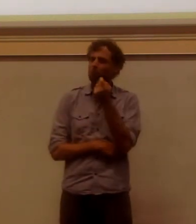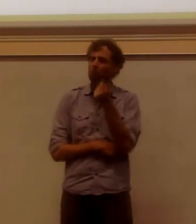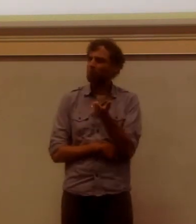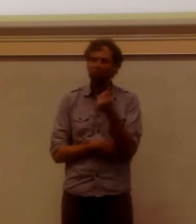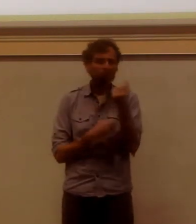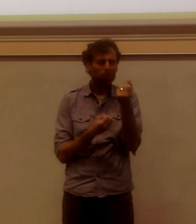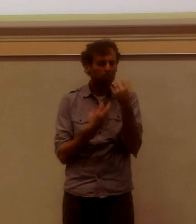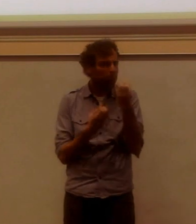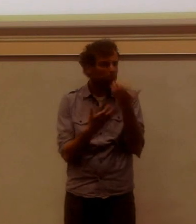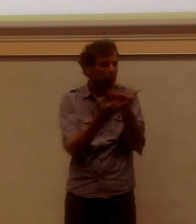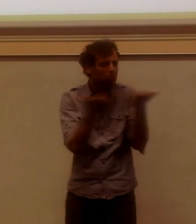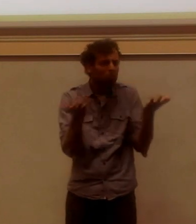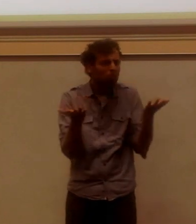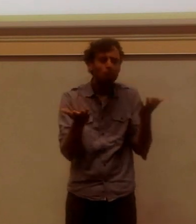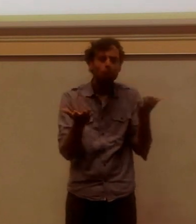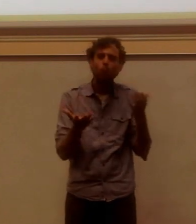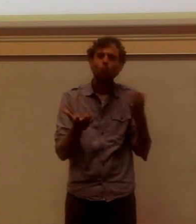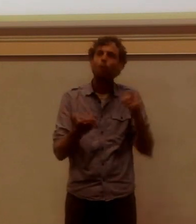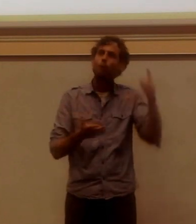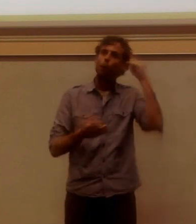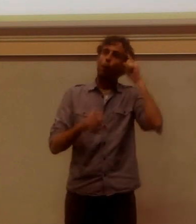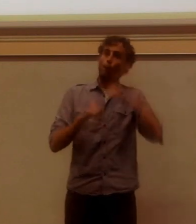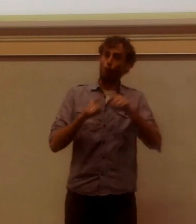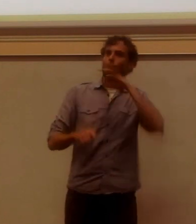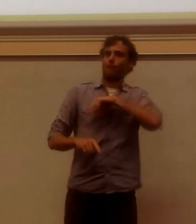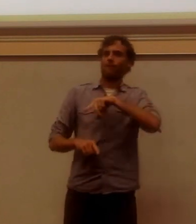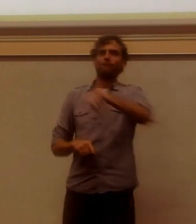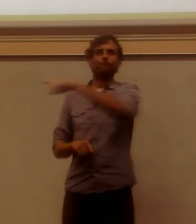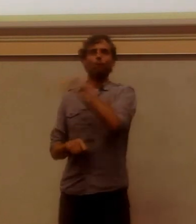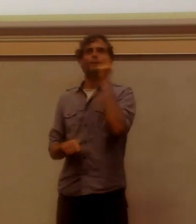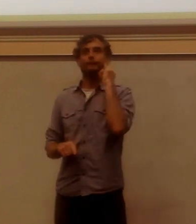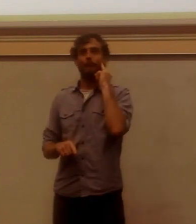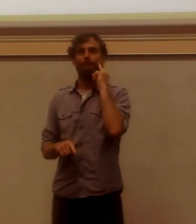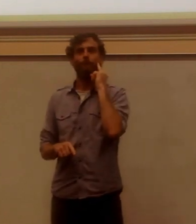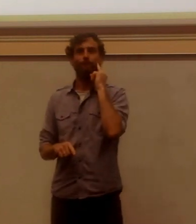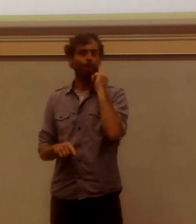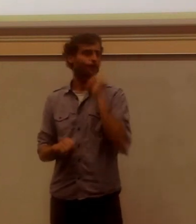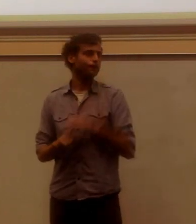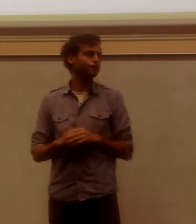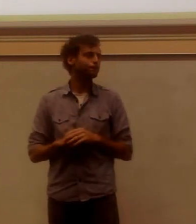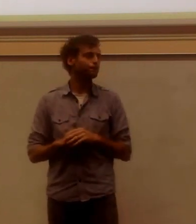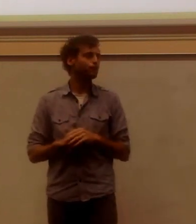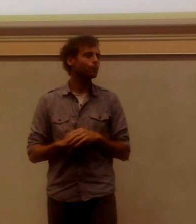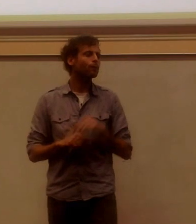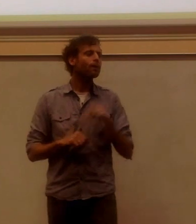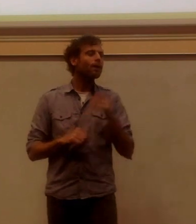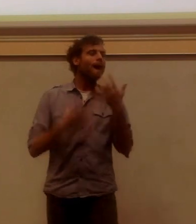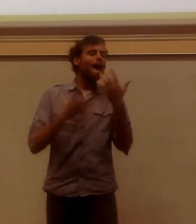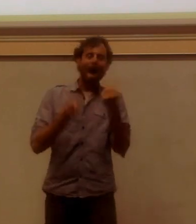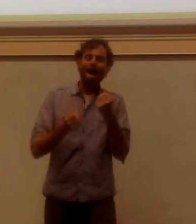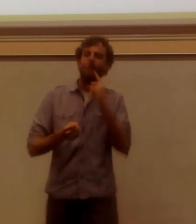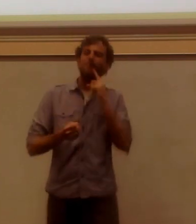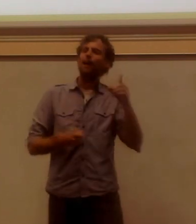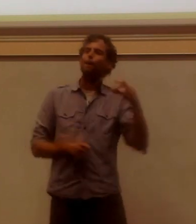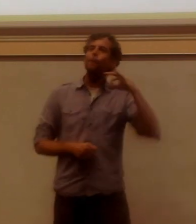When I asked interpreters how they felt working in these services would benefit them, they felt that they had no